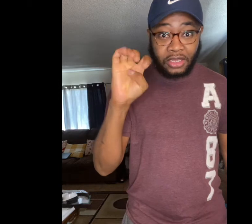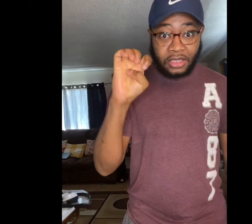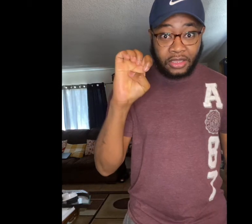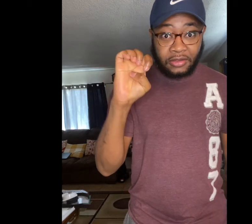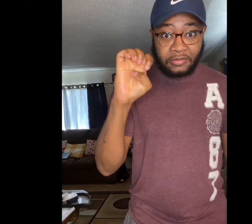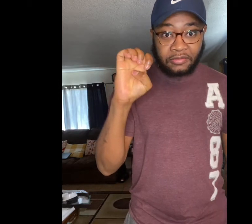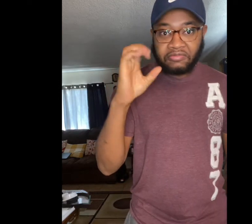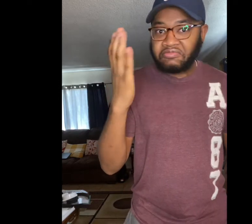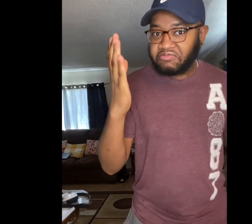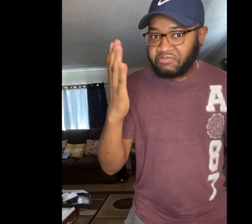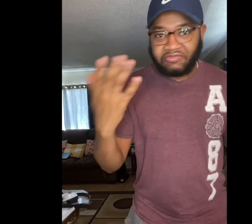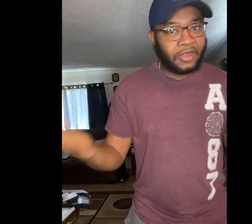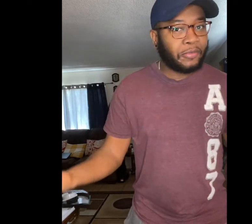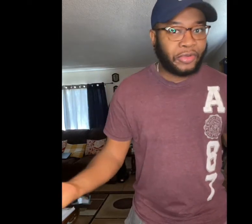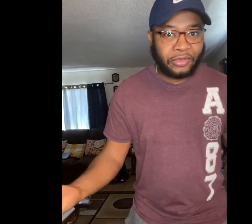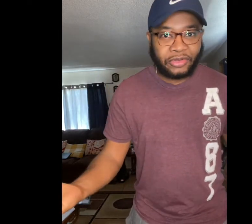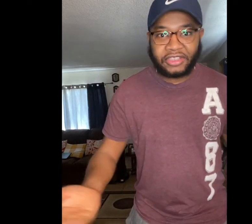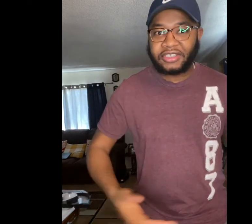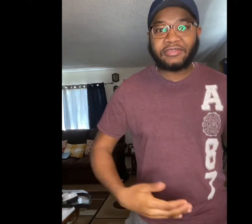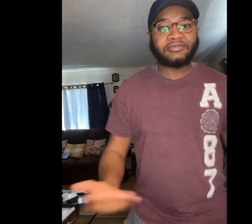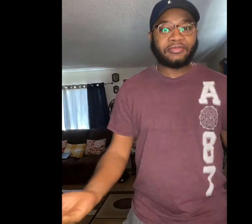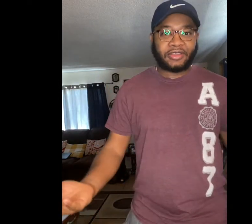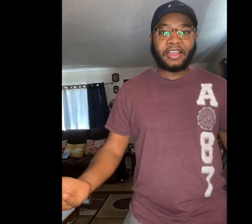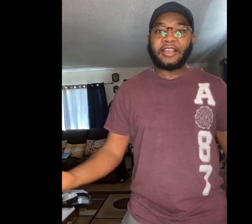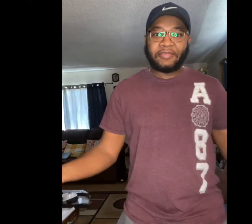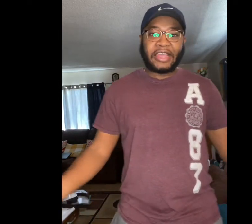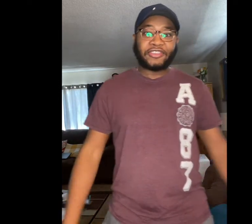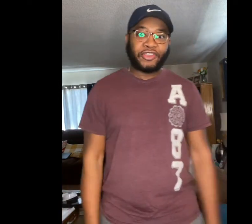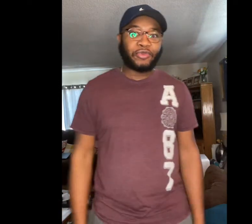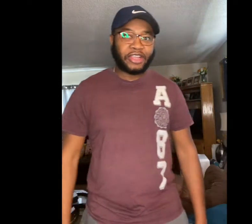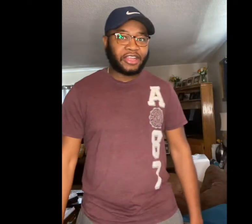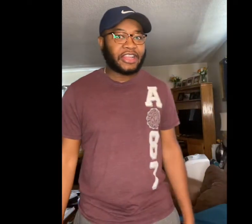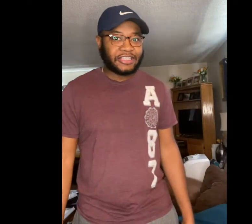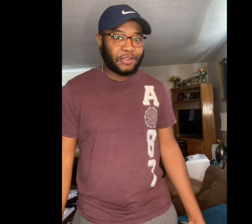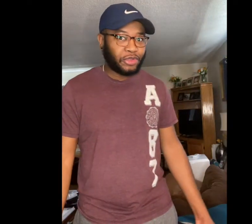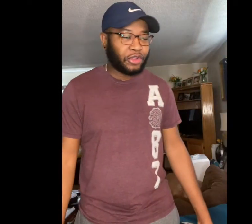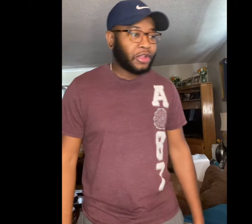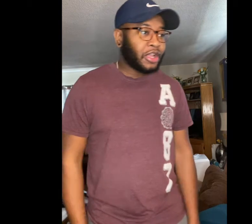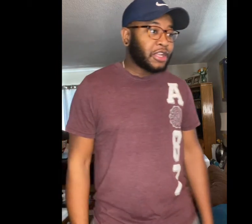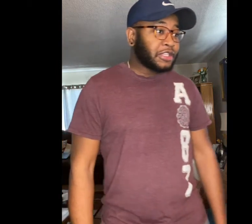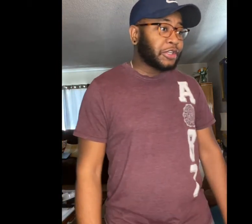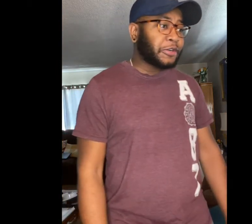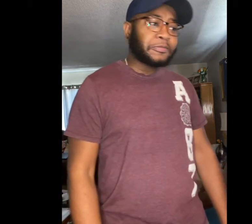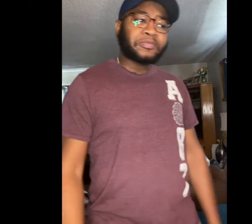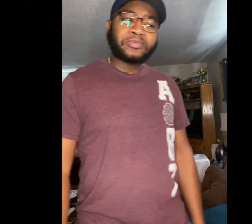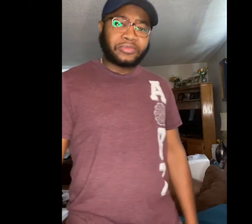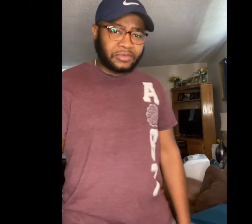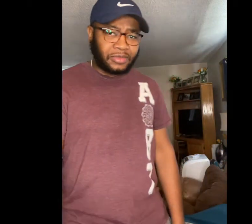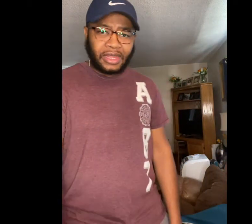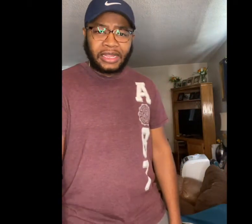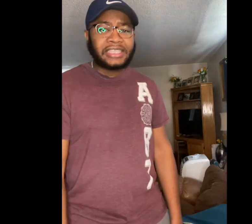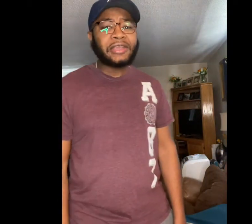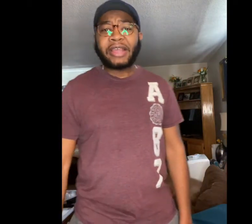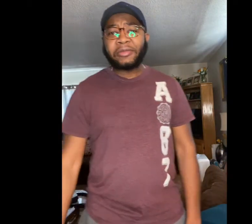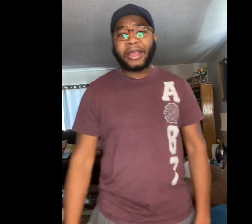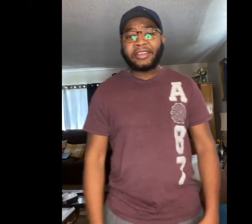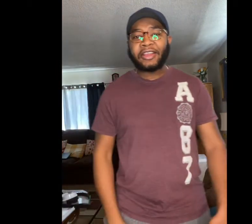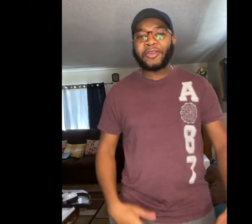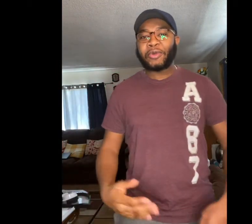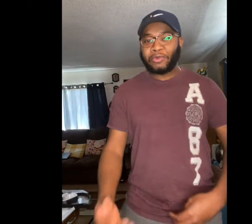Jinoye. Pretty much. Yeah, that's how you work it. That's how we go. So, let's keep that in mind when we're